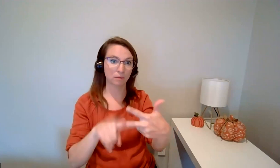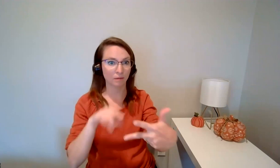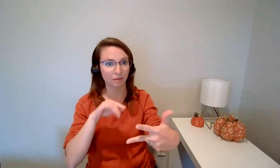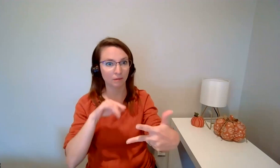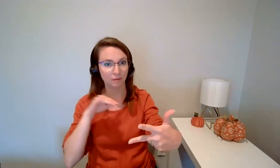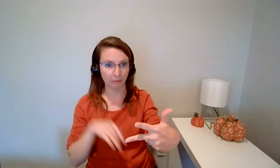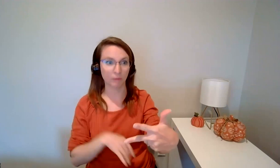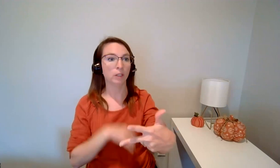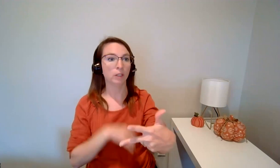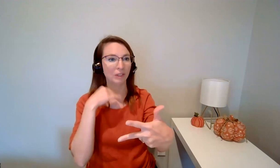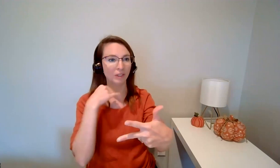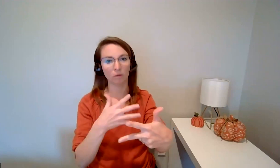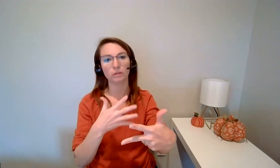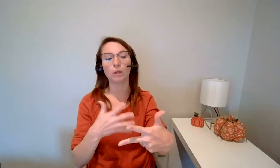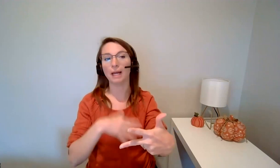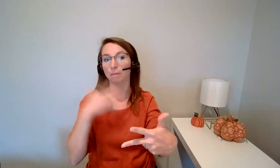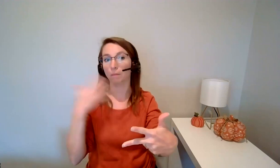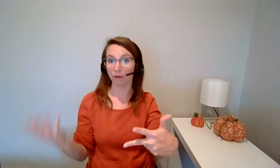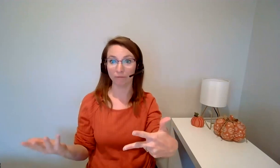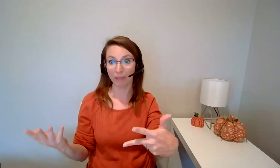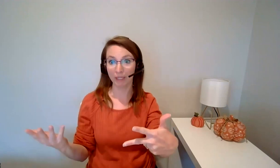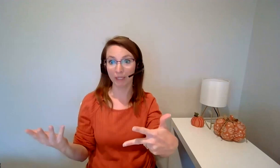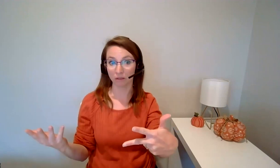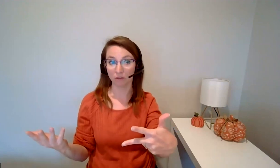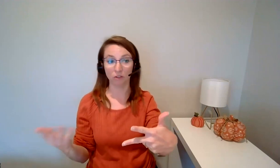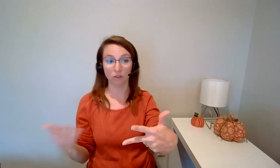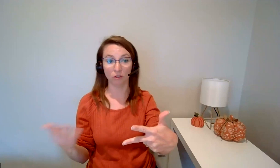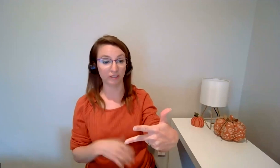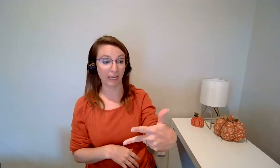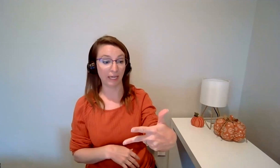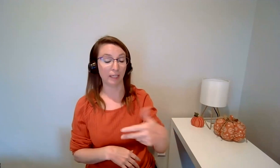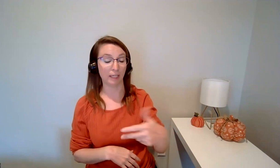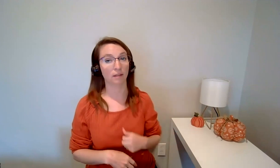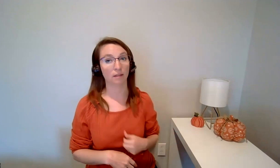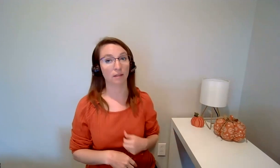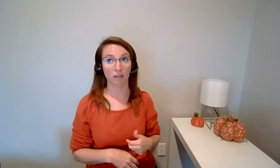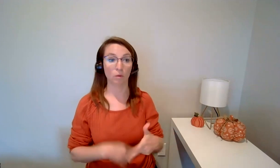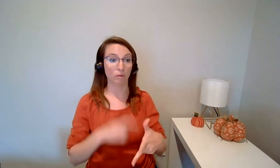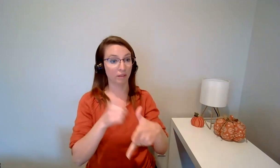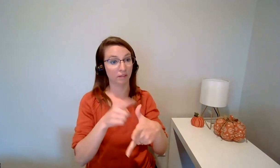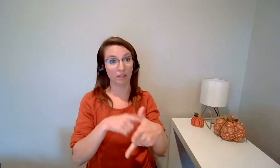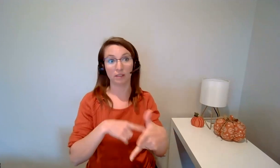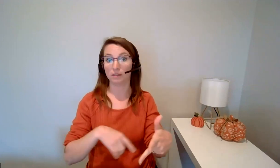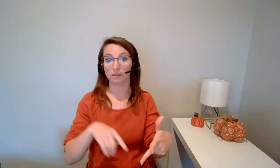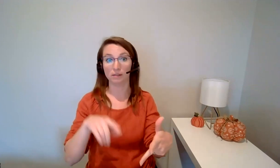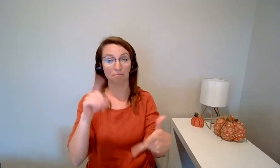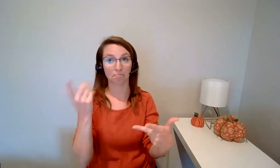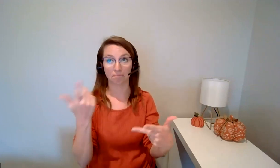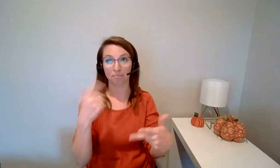so, so and so. You can also add more information. You could say, this is